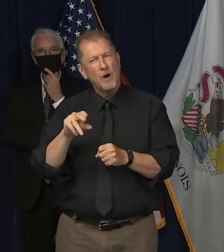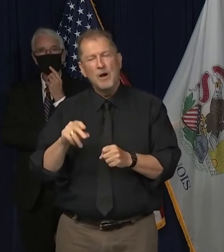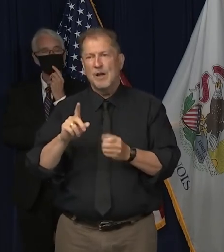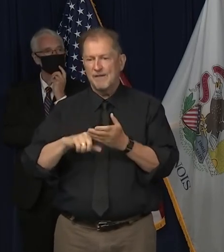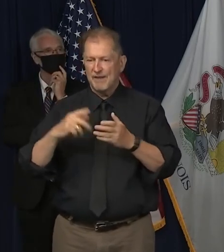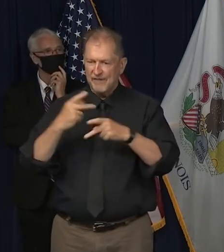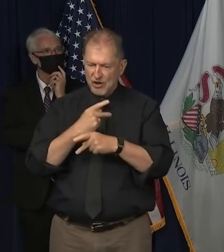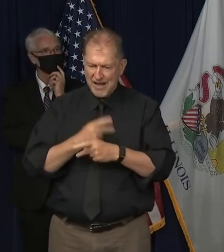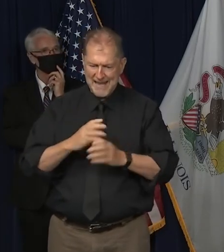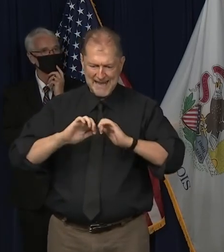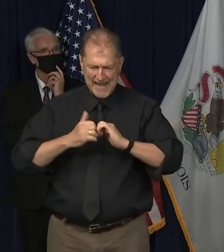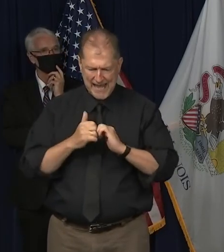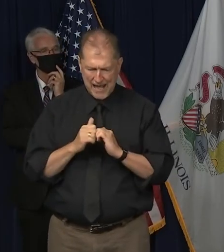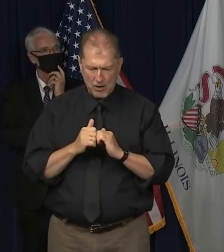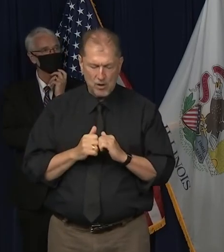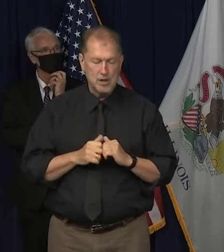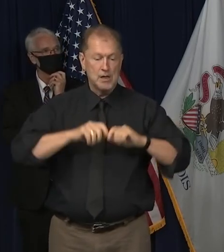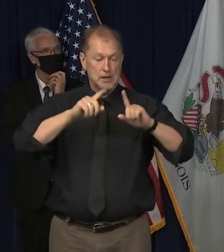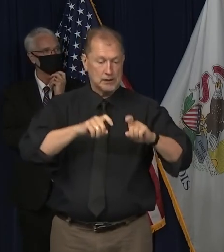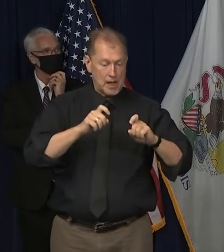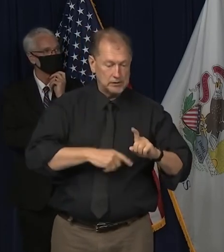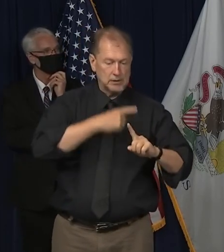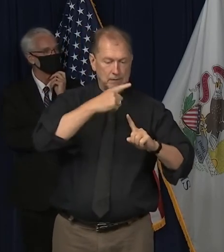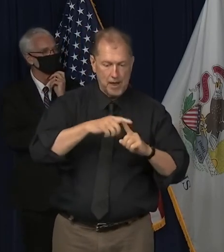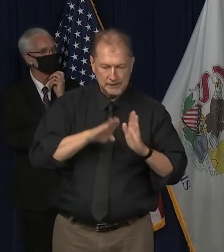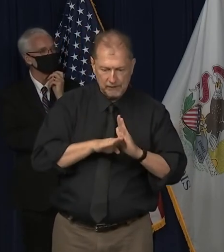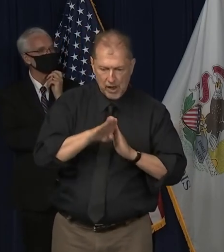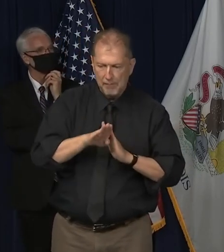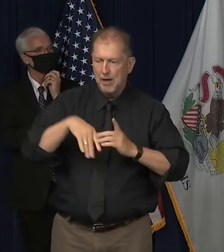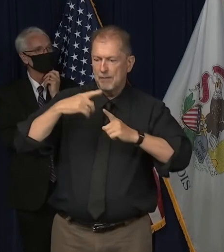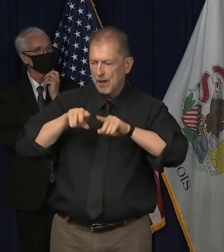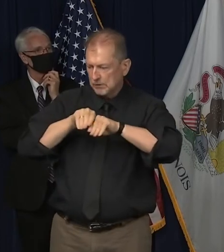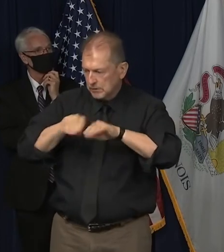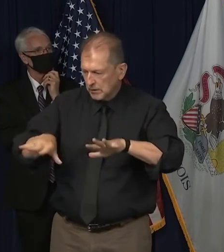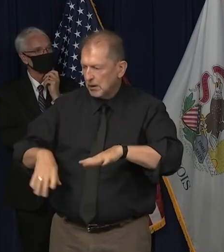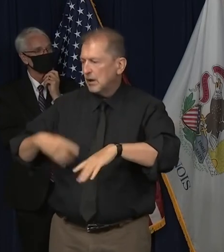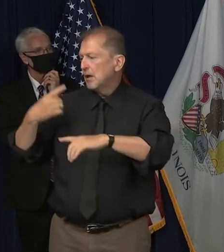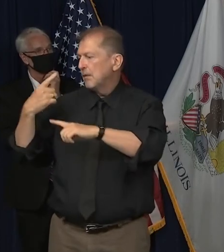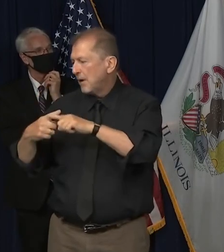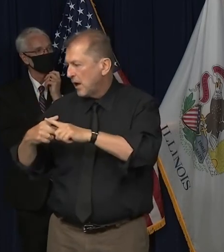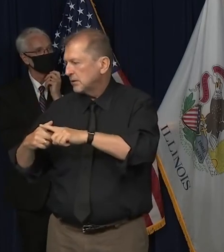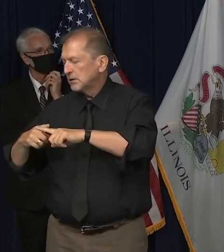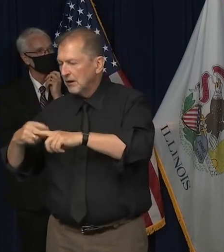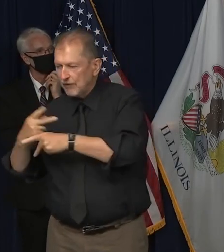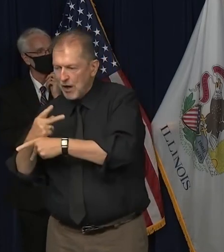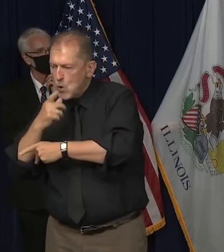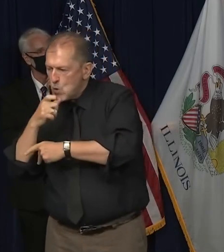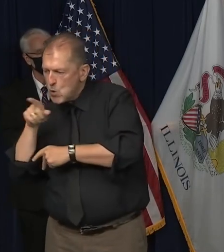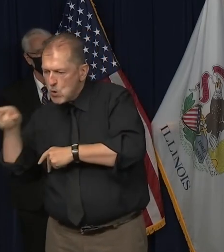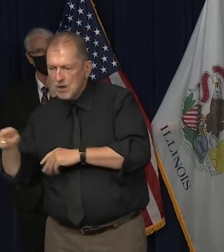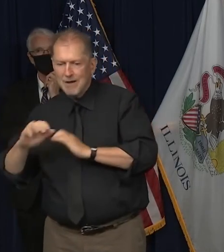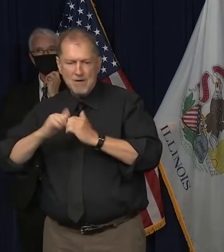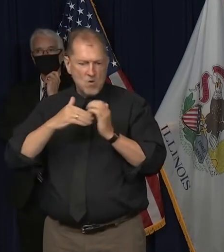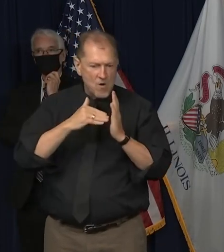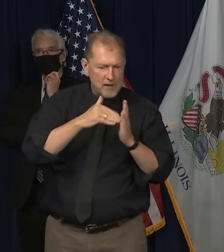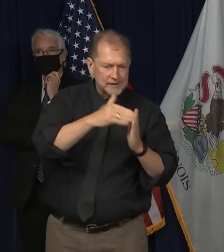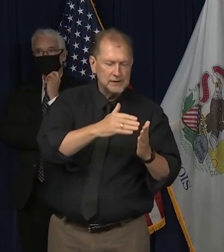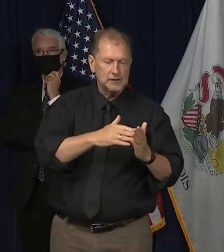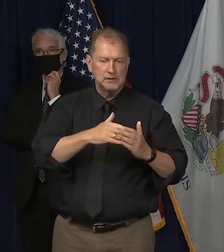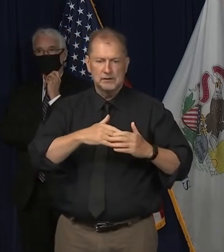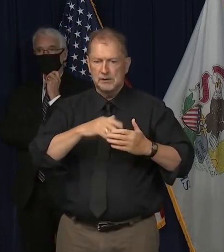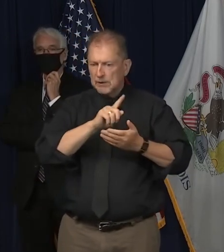a comprehensive program to wrap around that testing capability, to figure out who to test and how often, and to